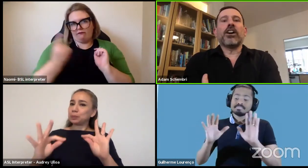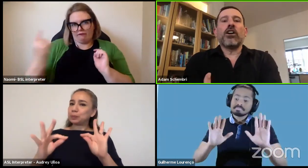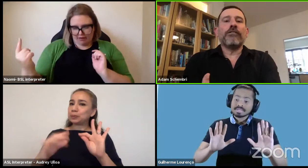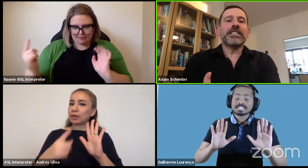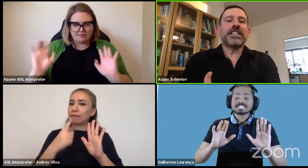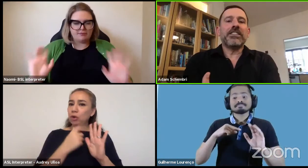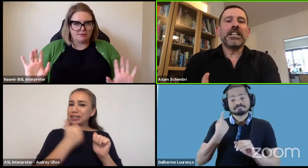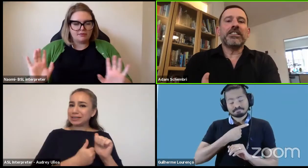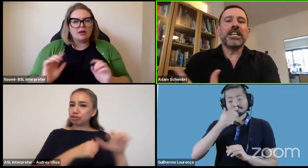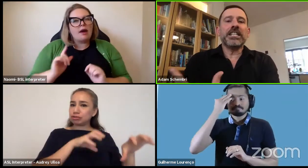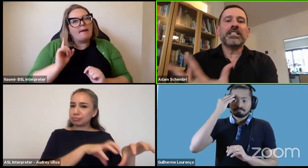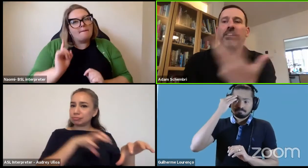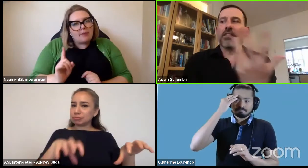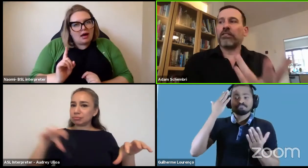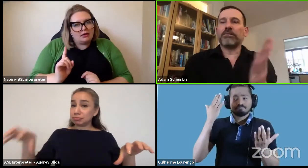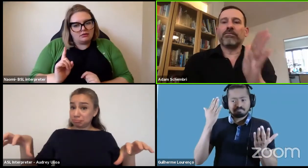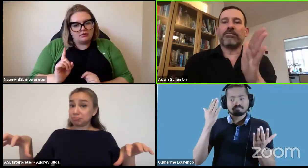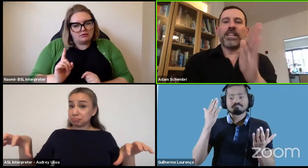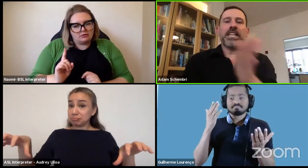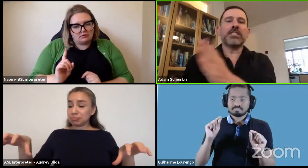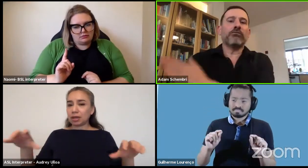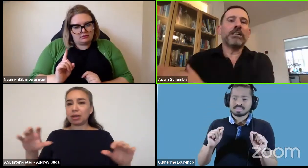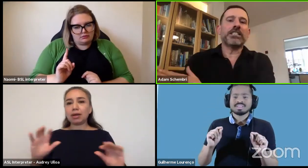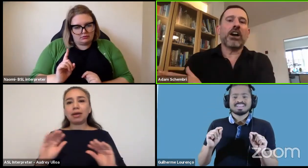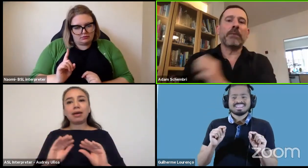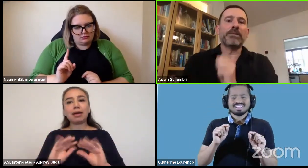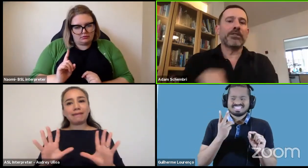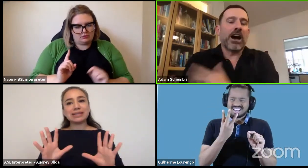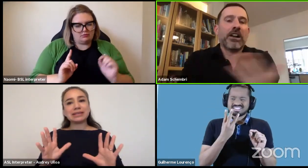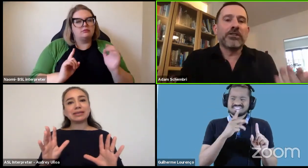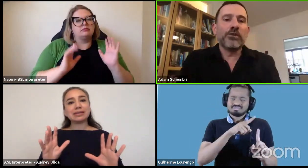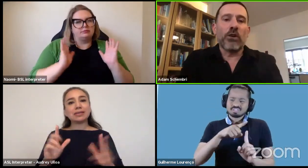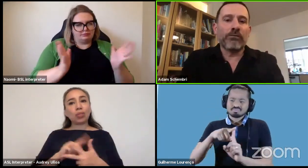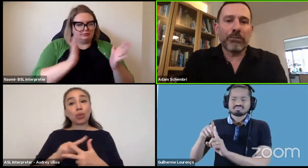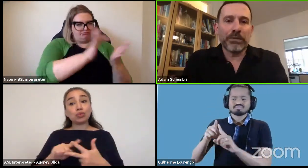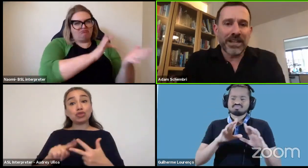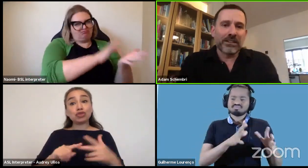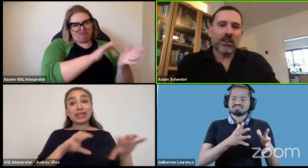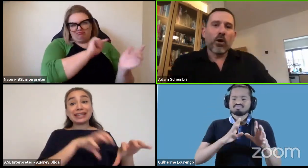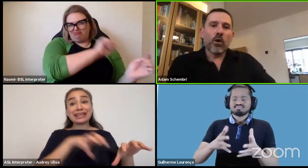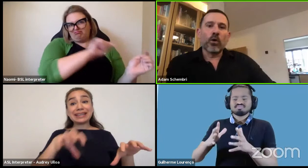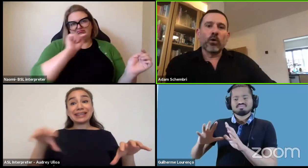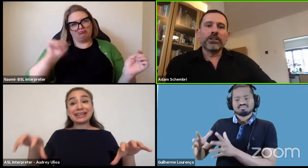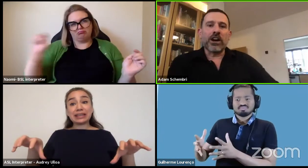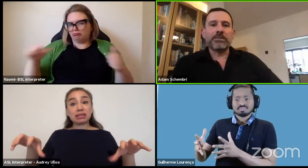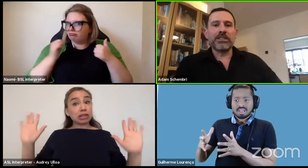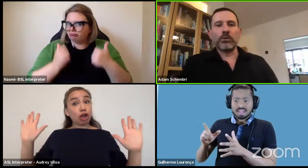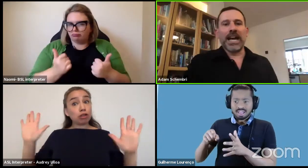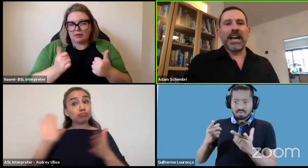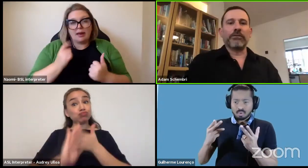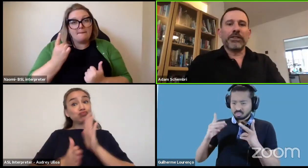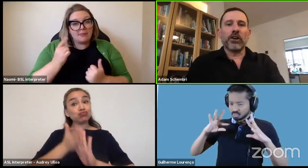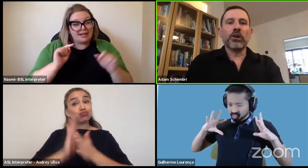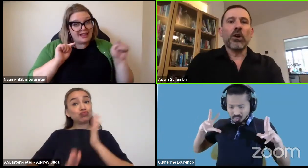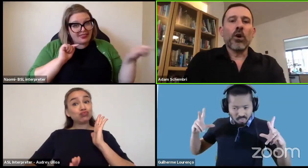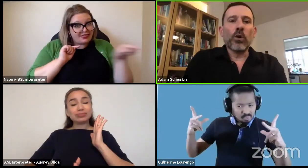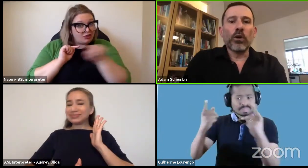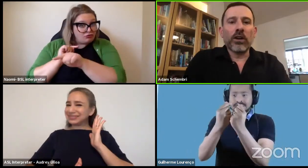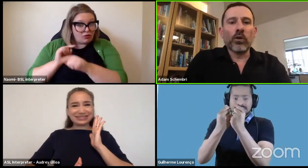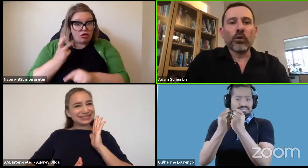that obviously these three types do not represent all the types that we have. We've